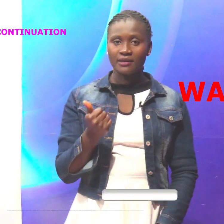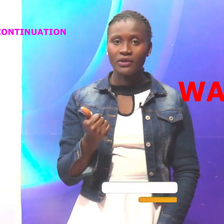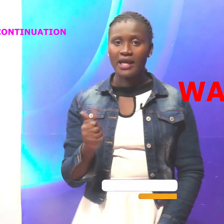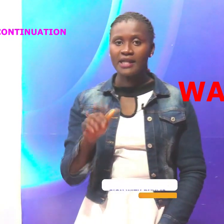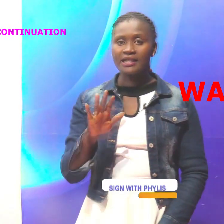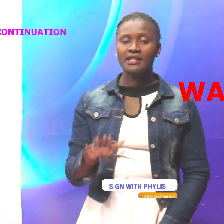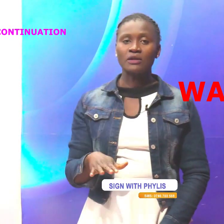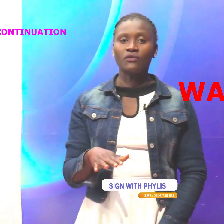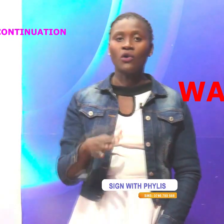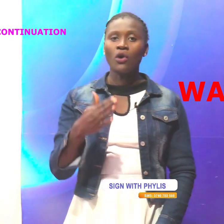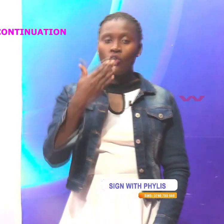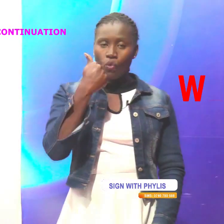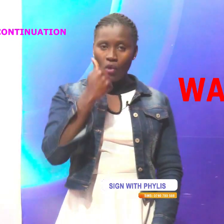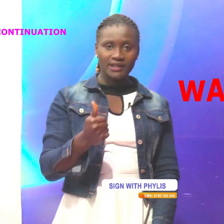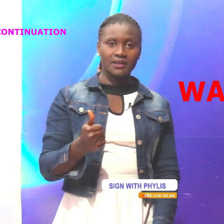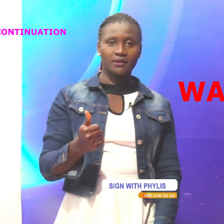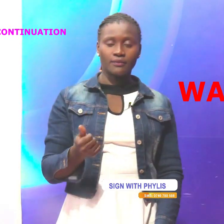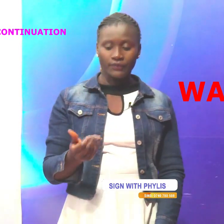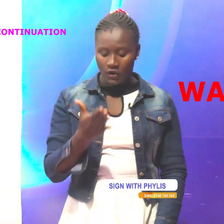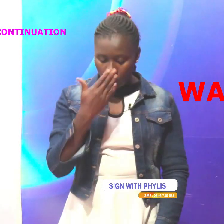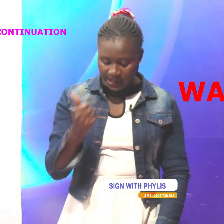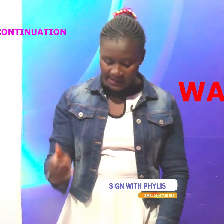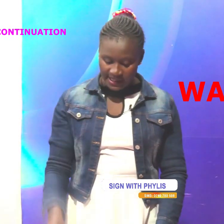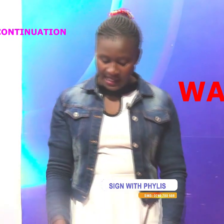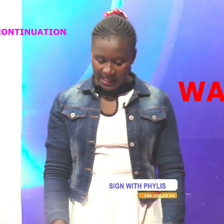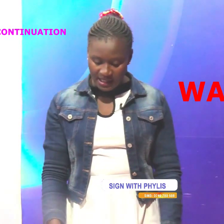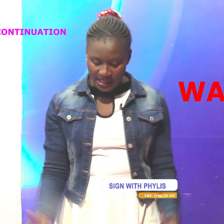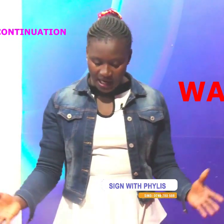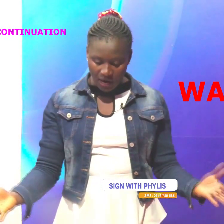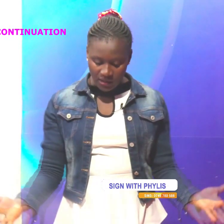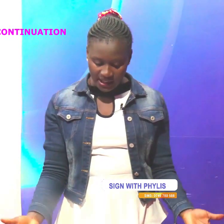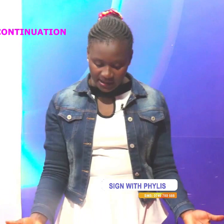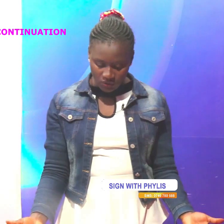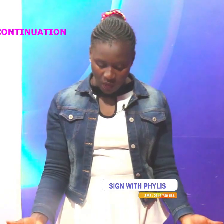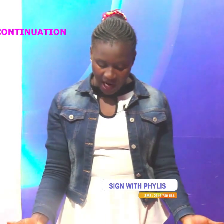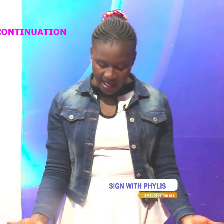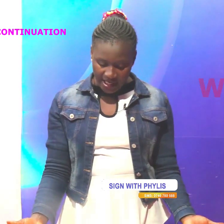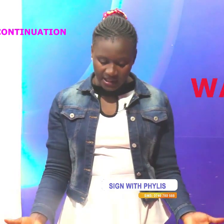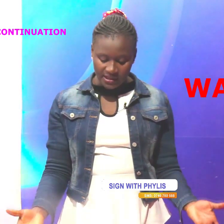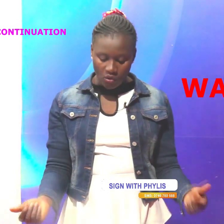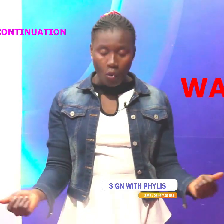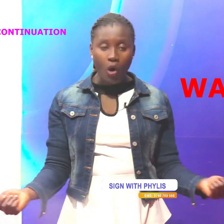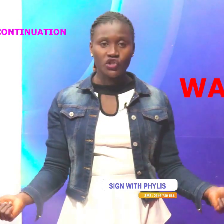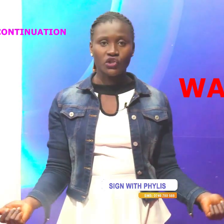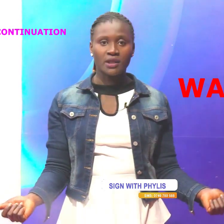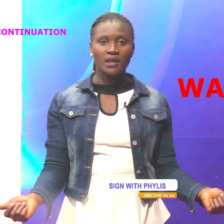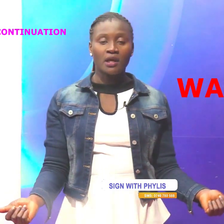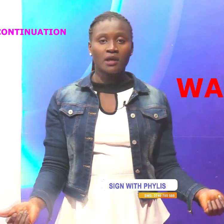this is a sign for want. Want. And then our next word is wash.